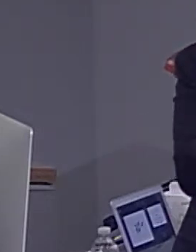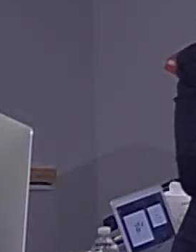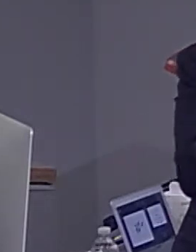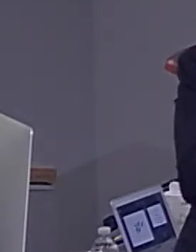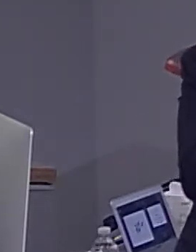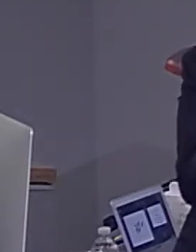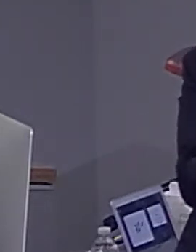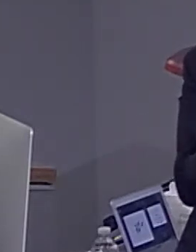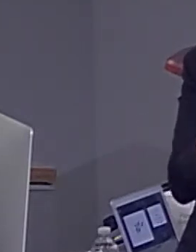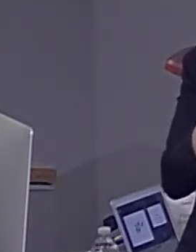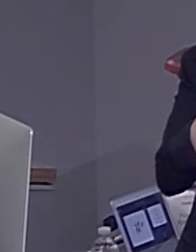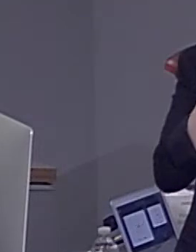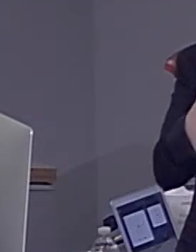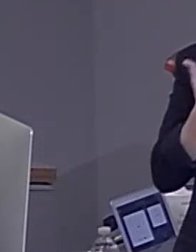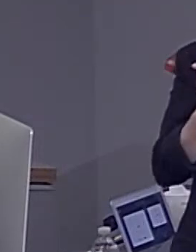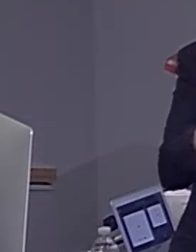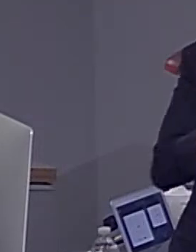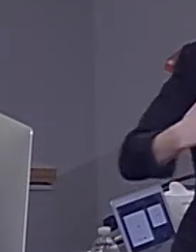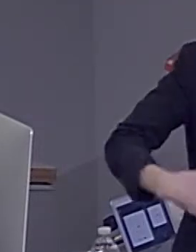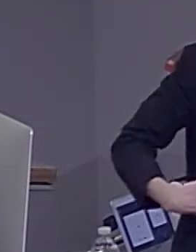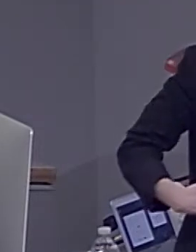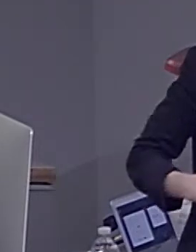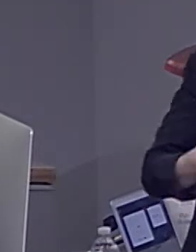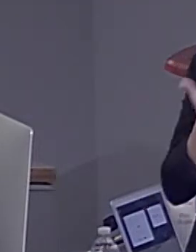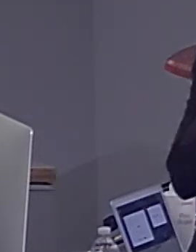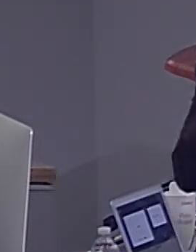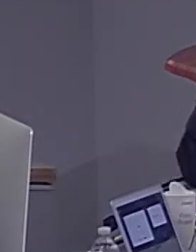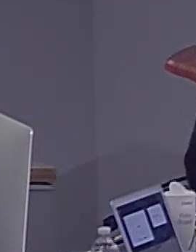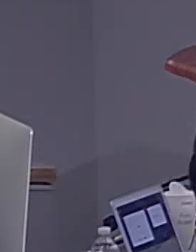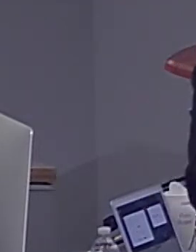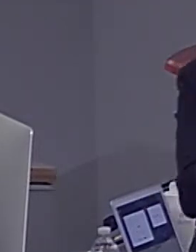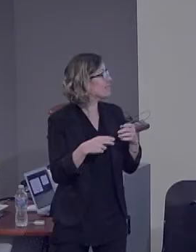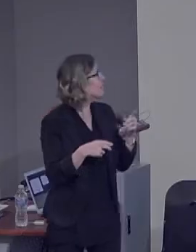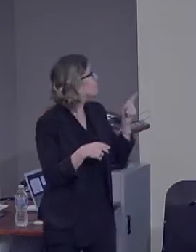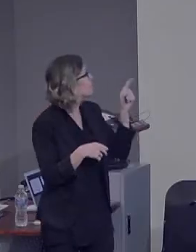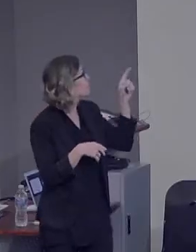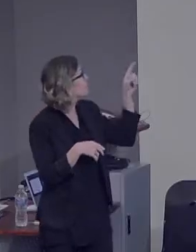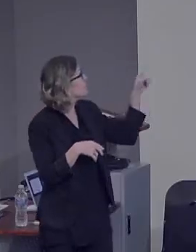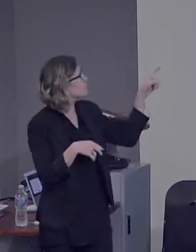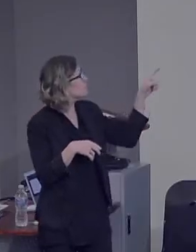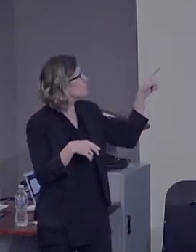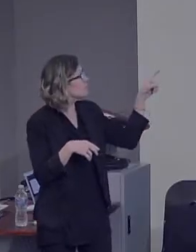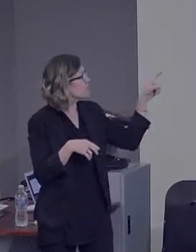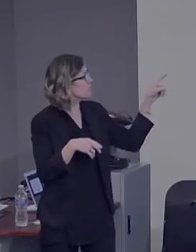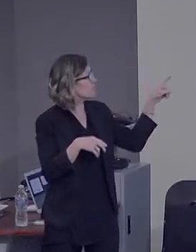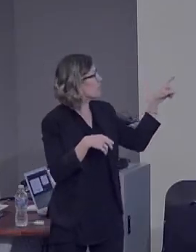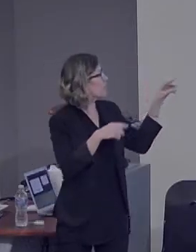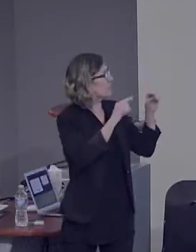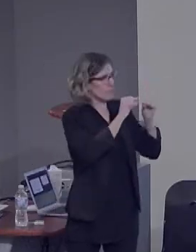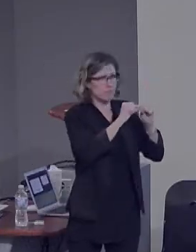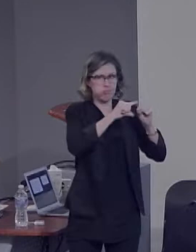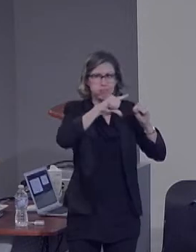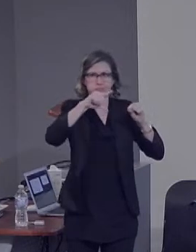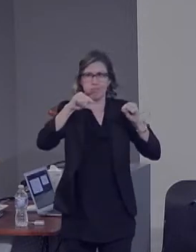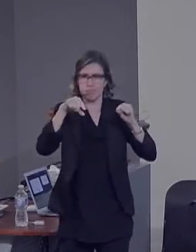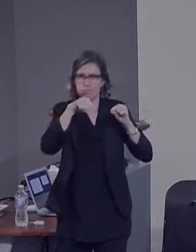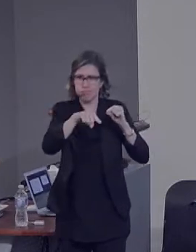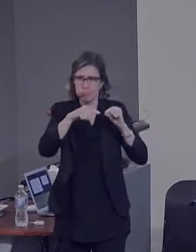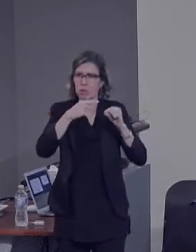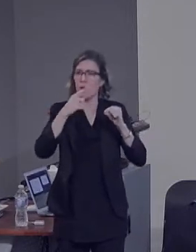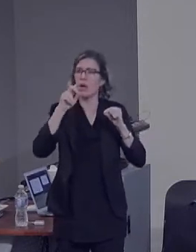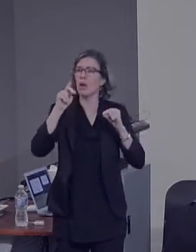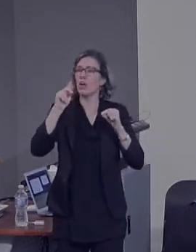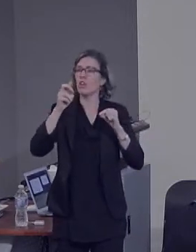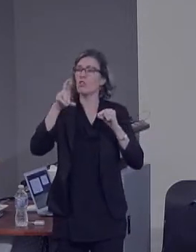surprising. The first one, which you can see here, was the most neurons in the premotor cortex, at least in the ventral